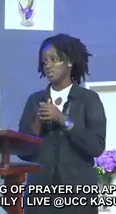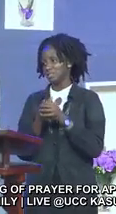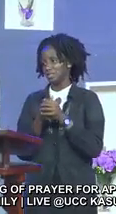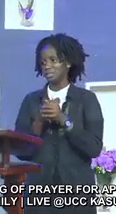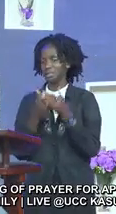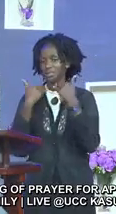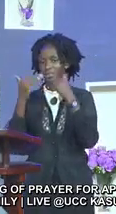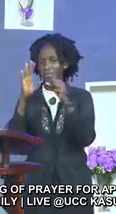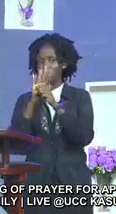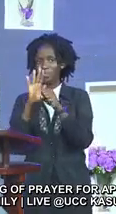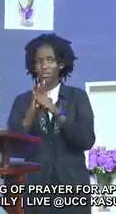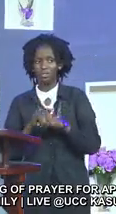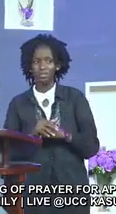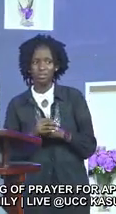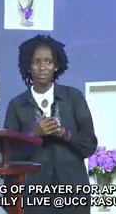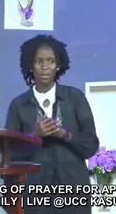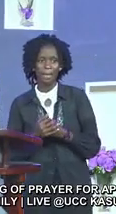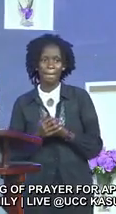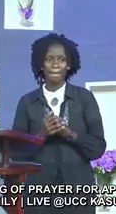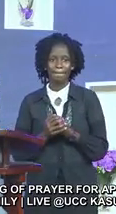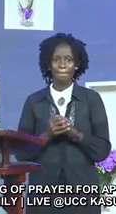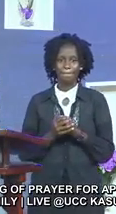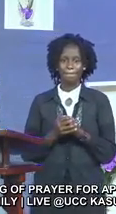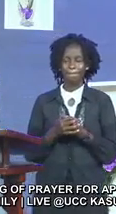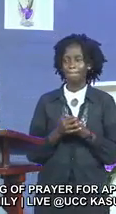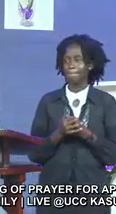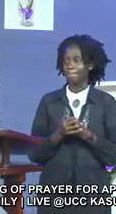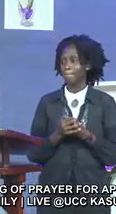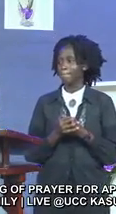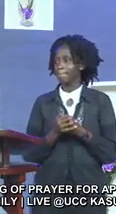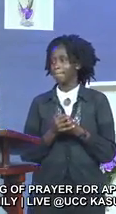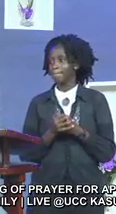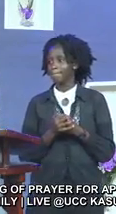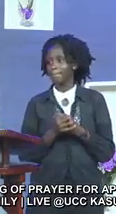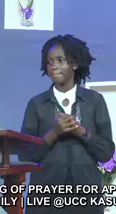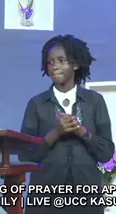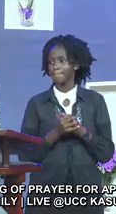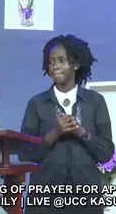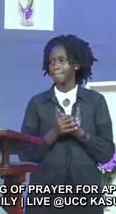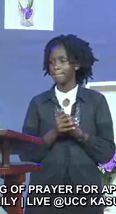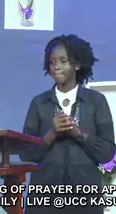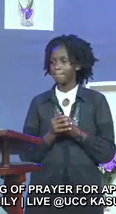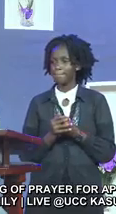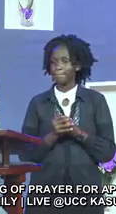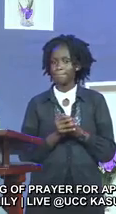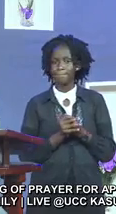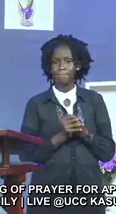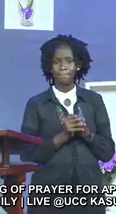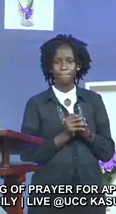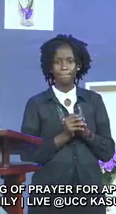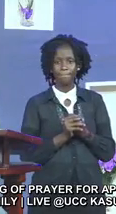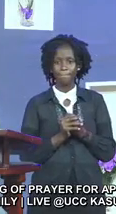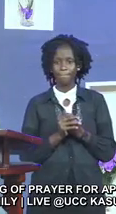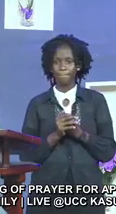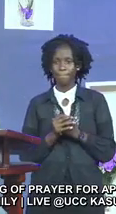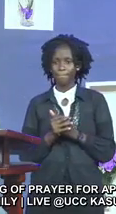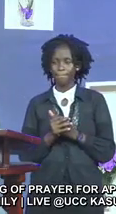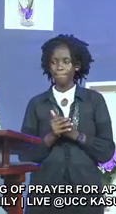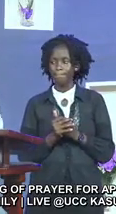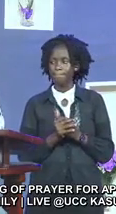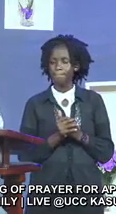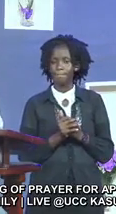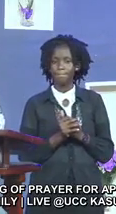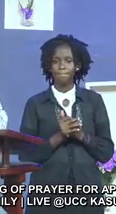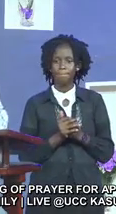We've been handling it as in there. We have mass wedding and then the treatment. If it was a pastor of another church, you just said it can work at this at such a